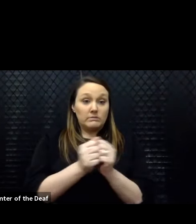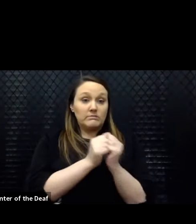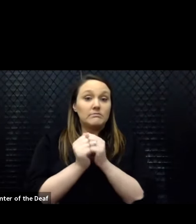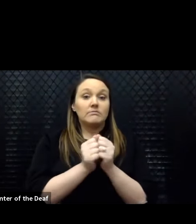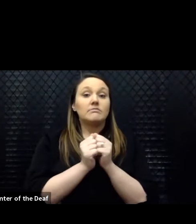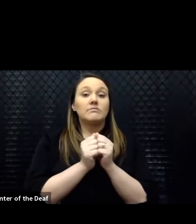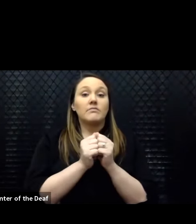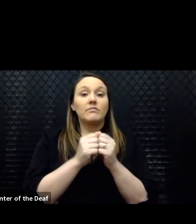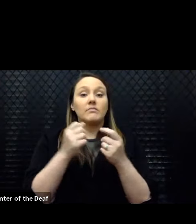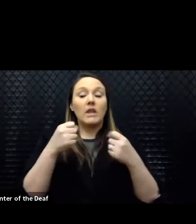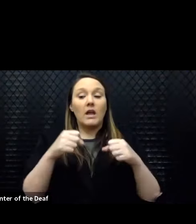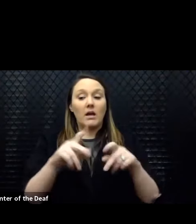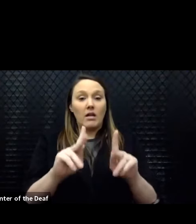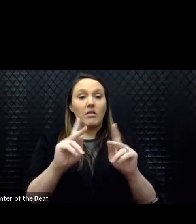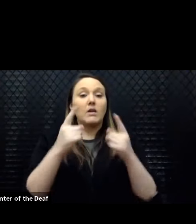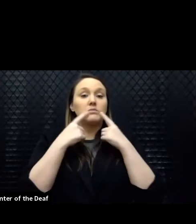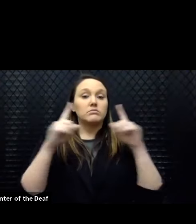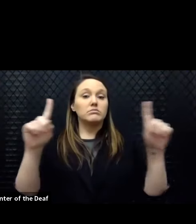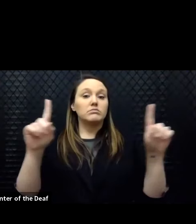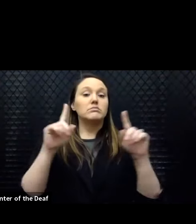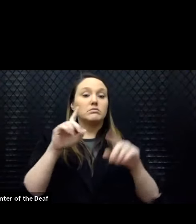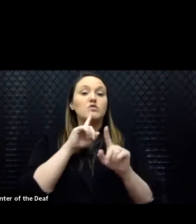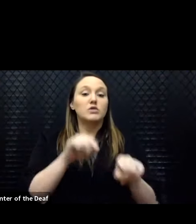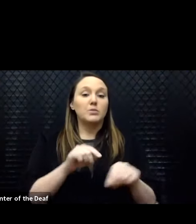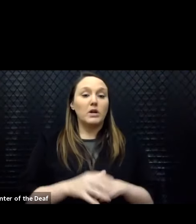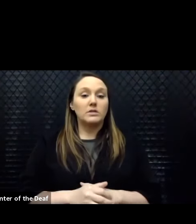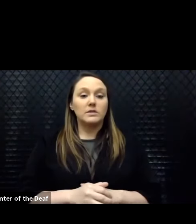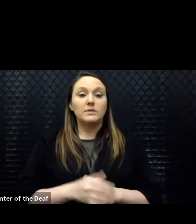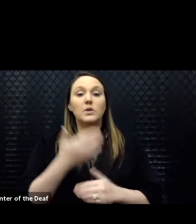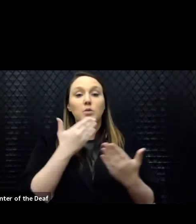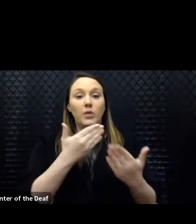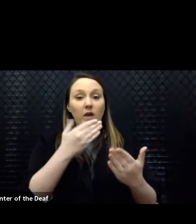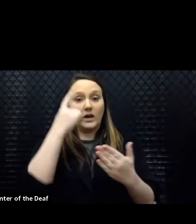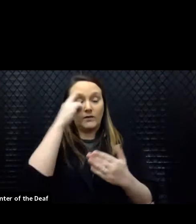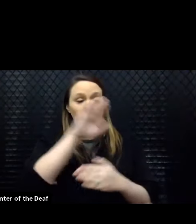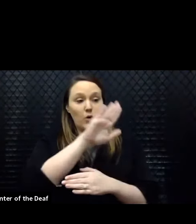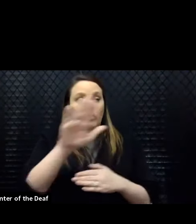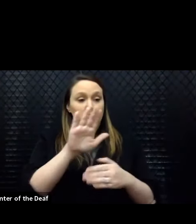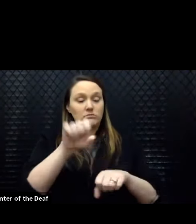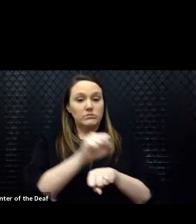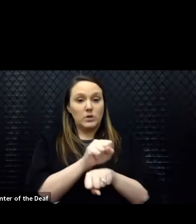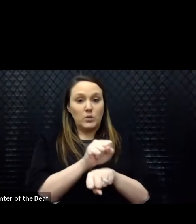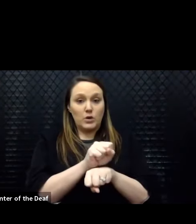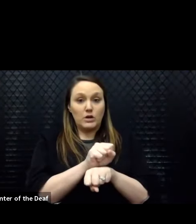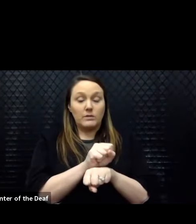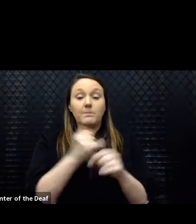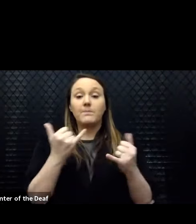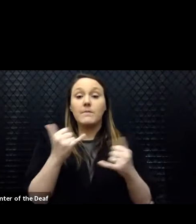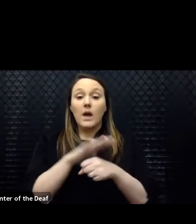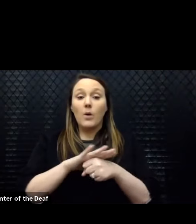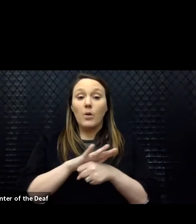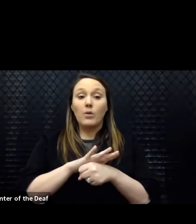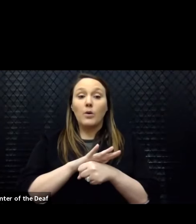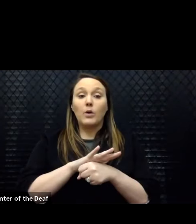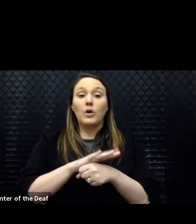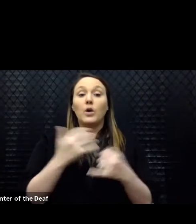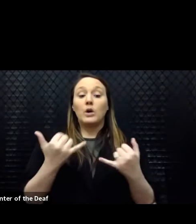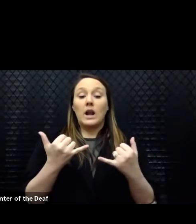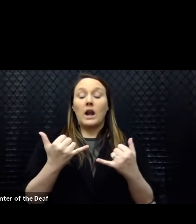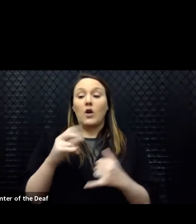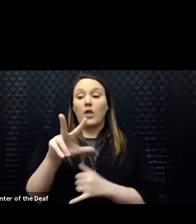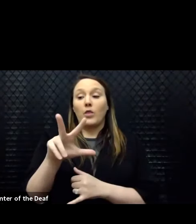are grateful for all of the work they're doing. Moving on to our local situation. We have 305 confirmed cases